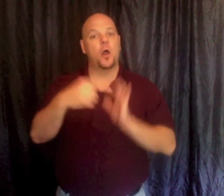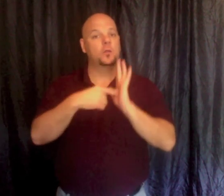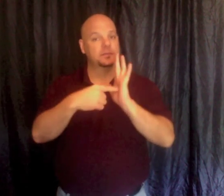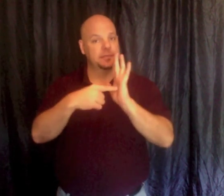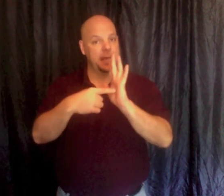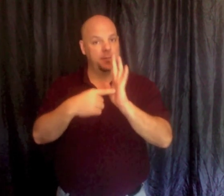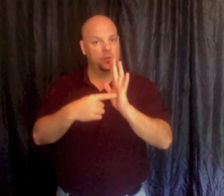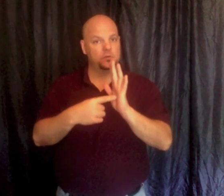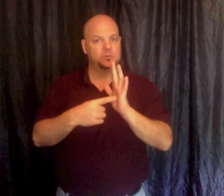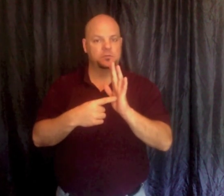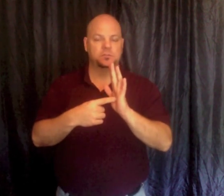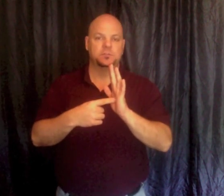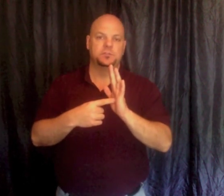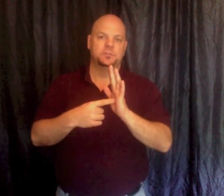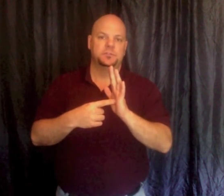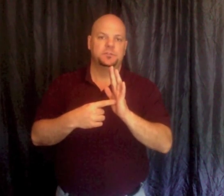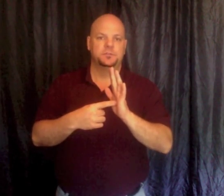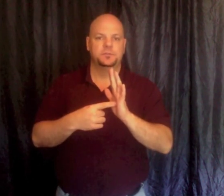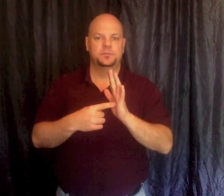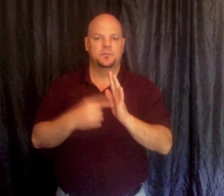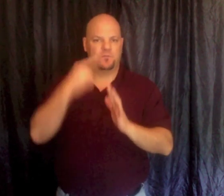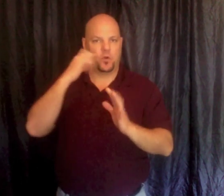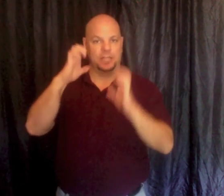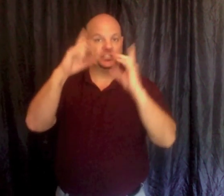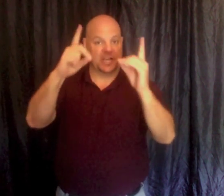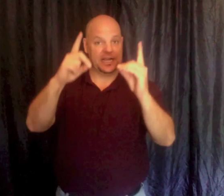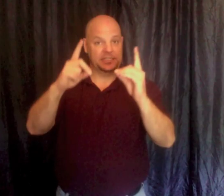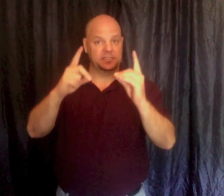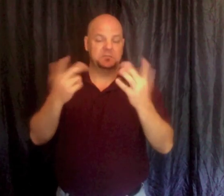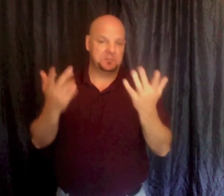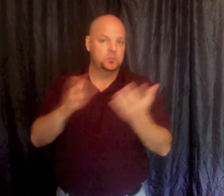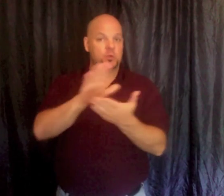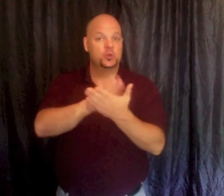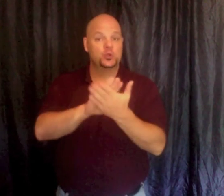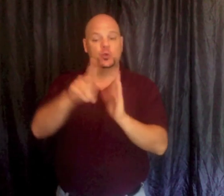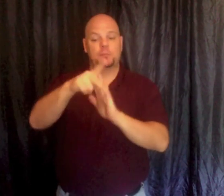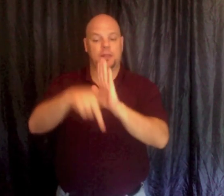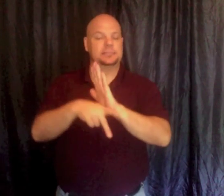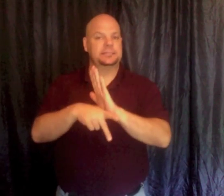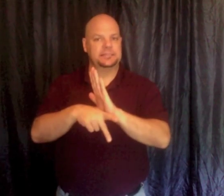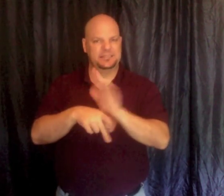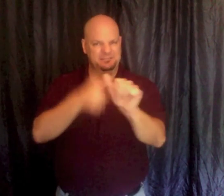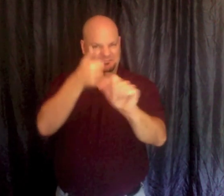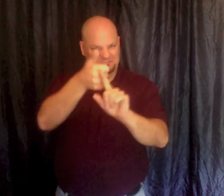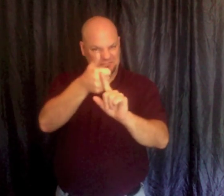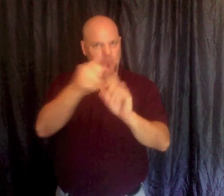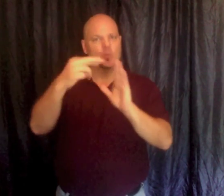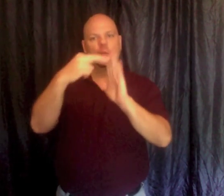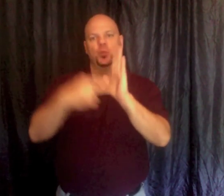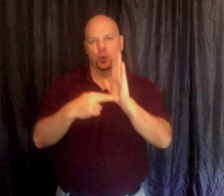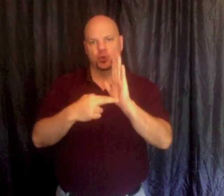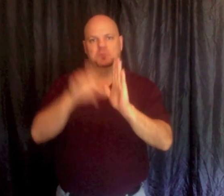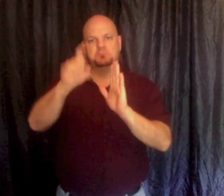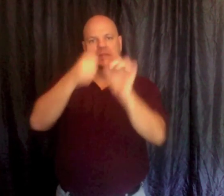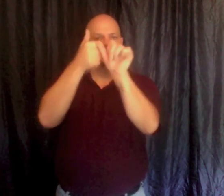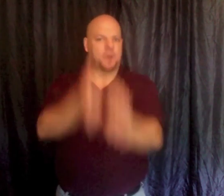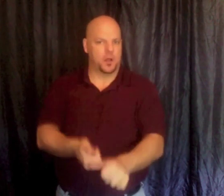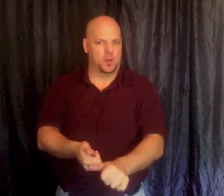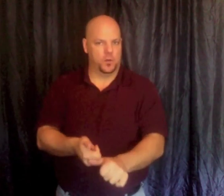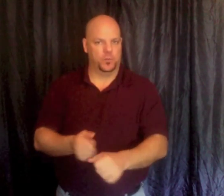educational setting, are school district policies, which are rules that you need to follow. So those